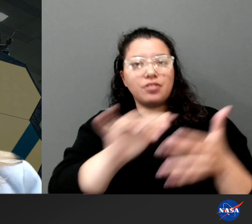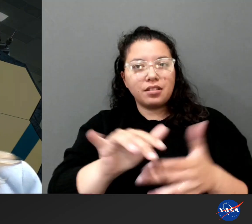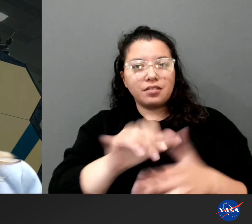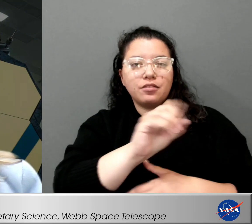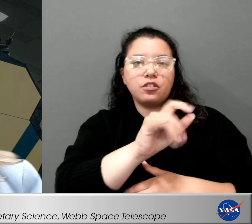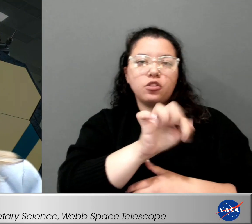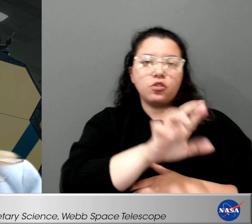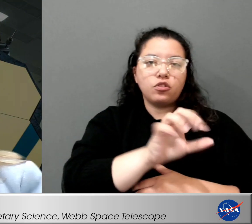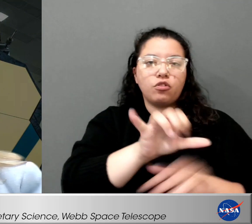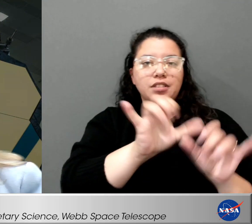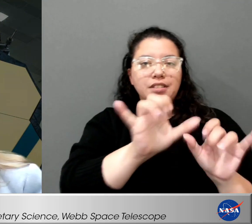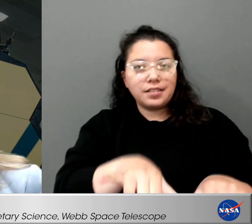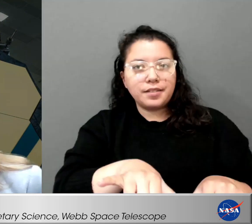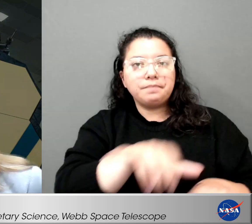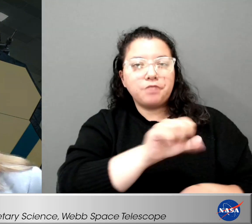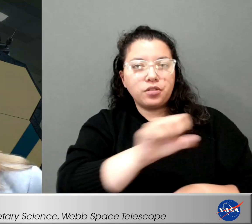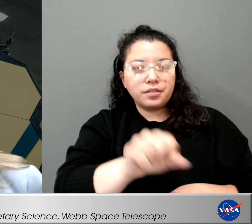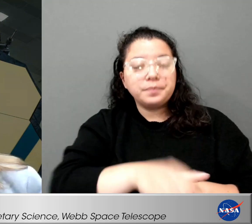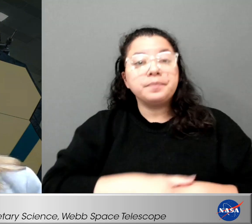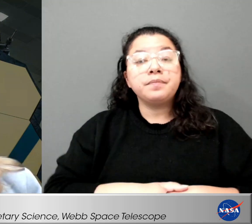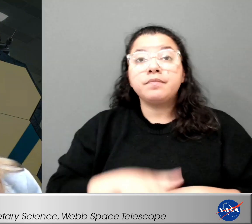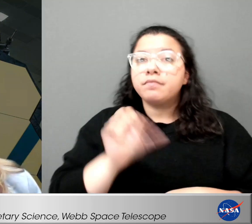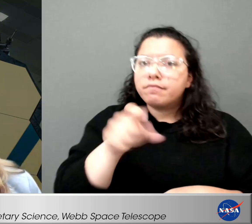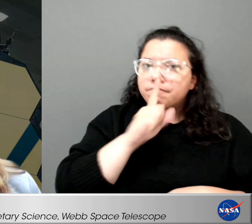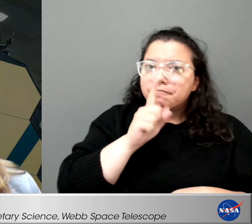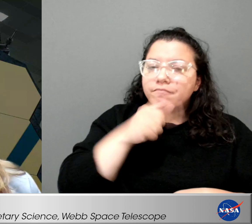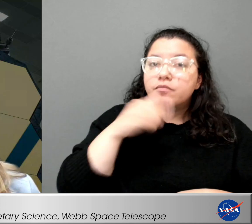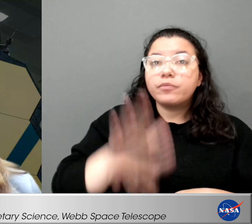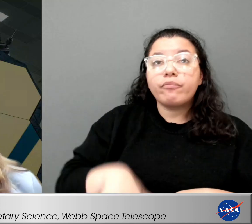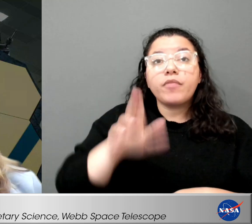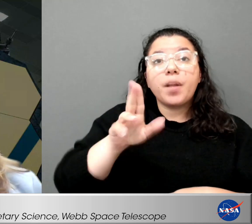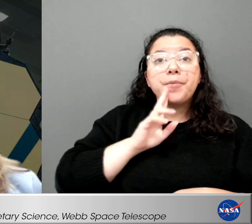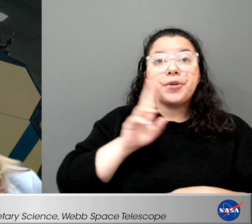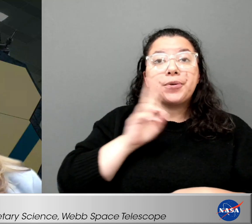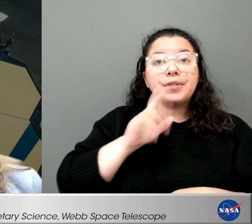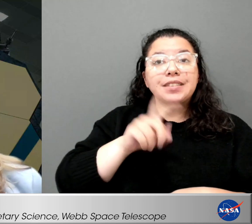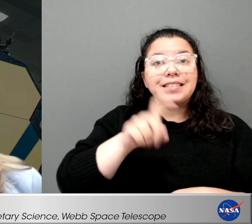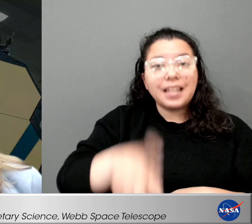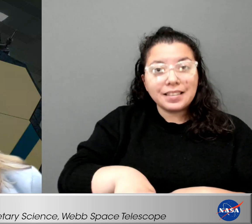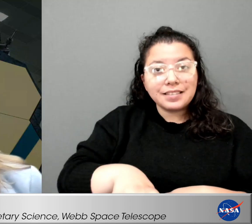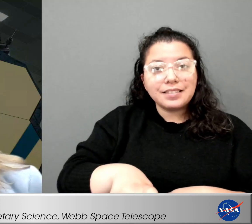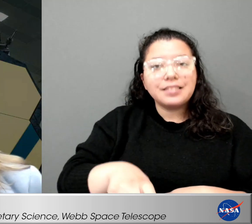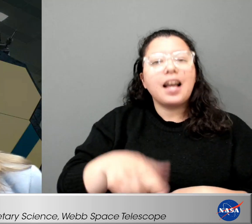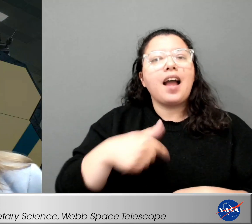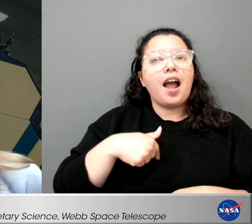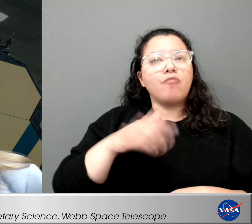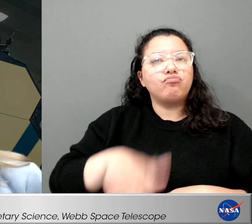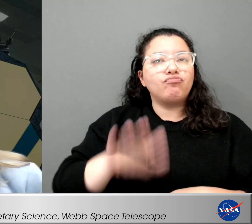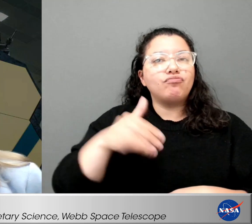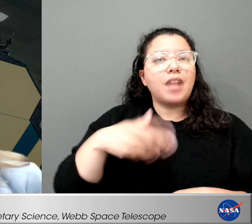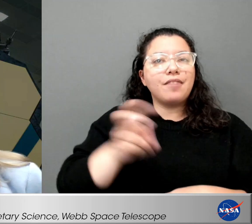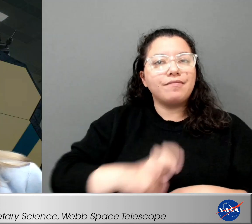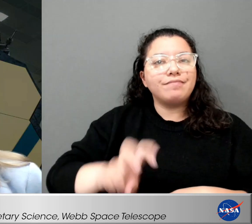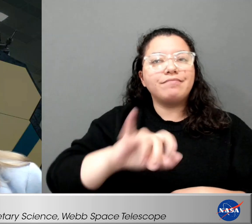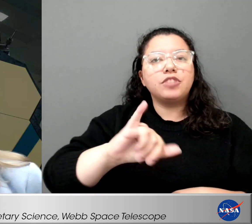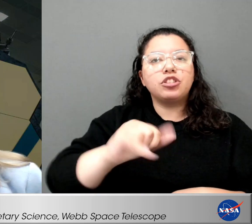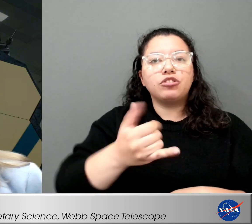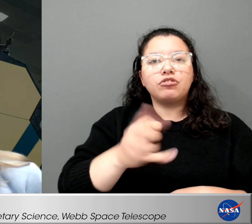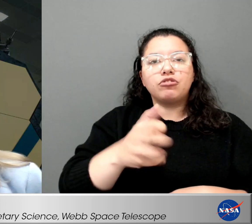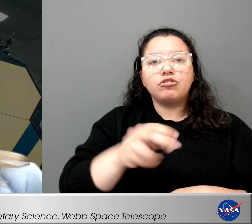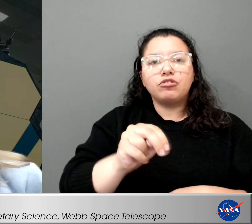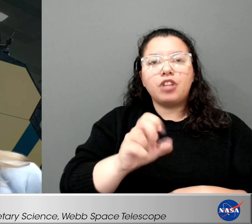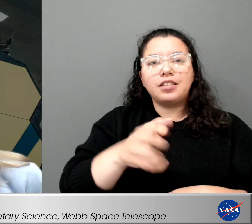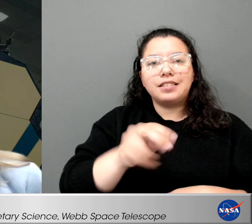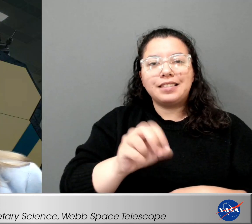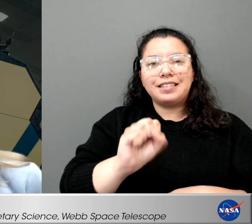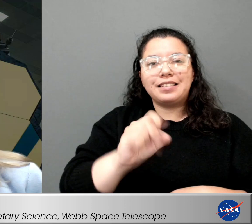up in Houston, Texas, and when I was 6 years old, I had a field trip to Johnson Space Center And I came home from that field trip and I told my